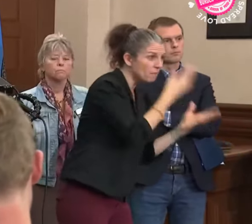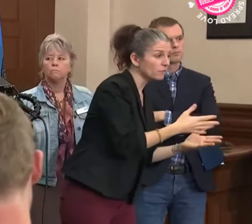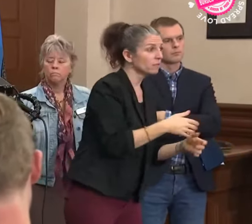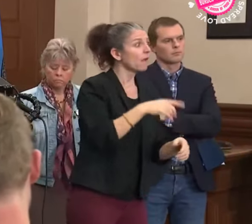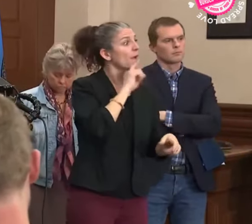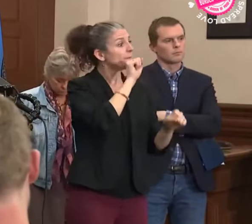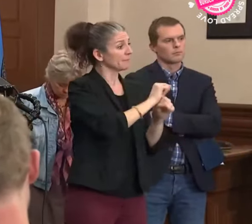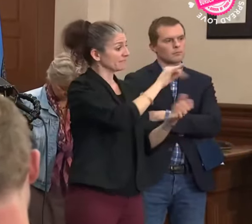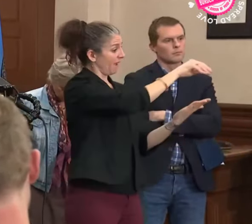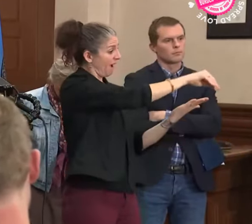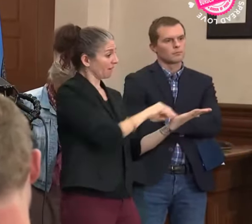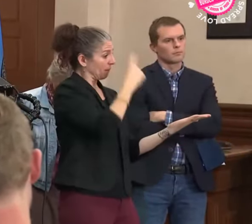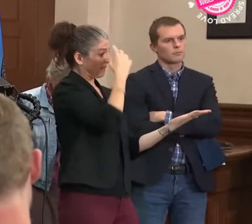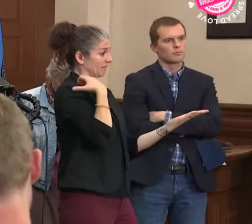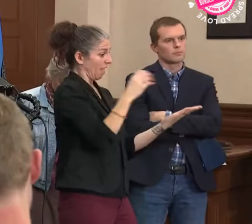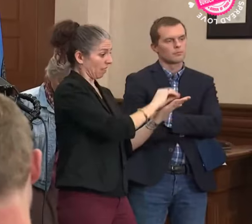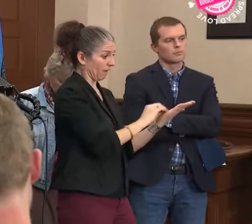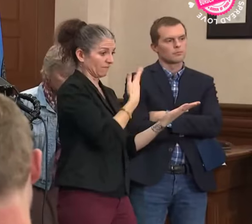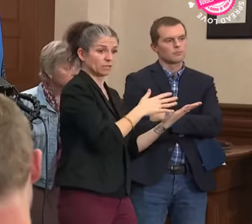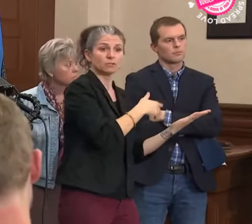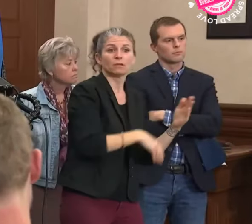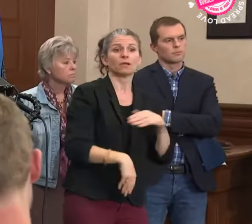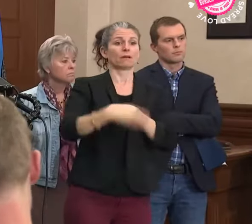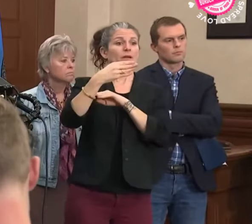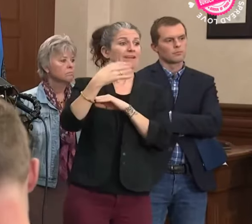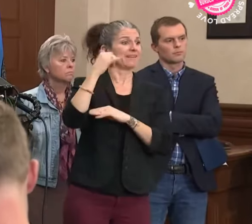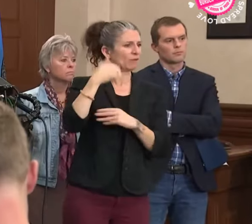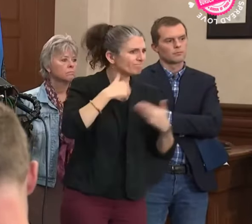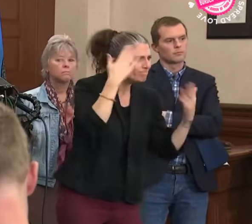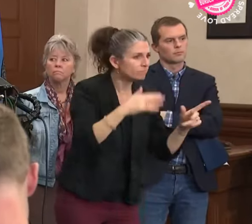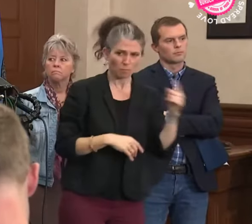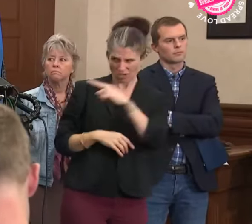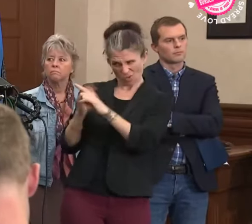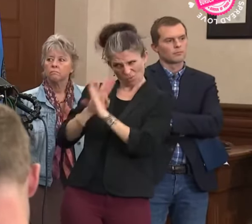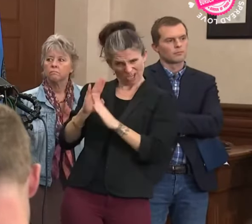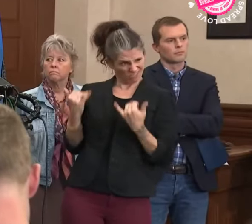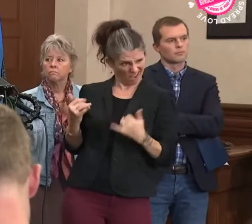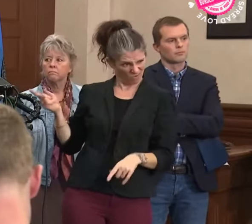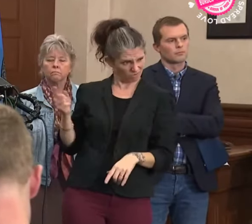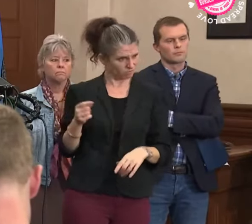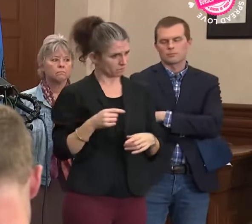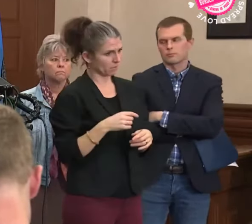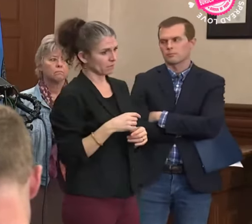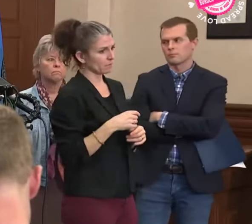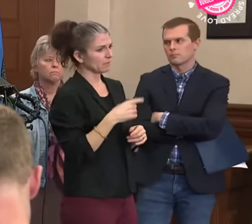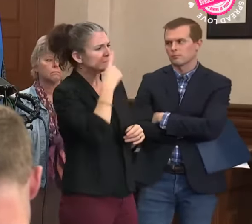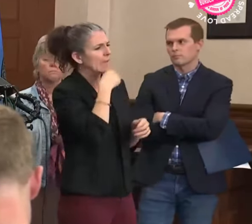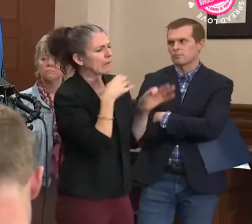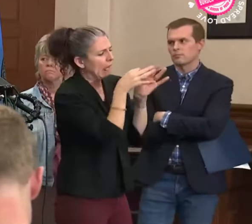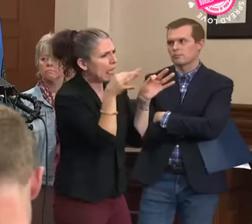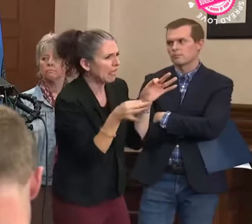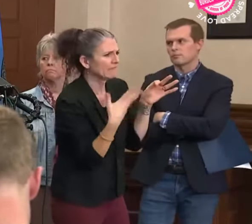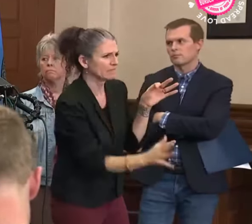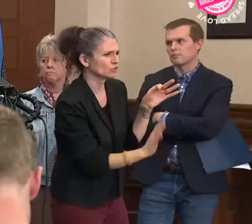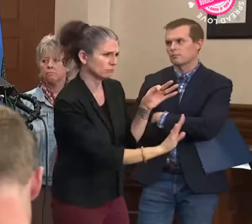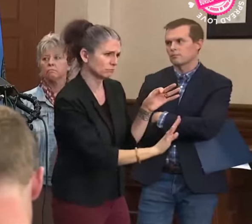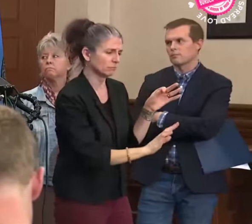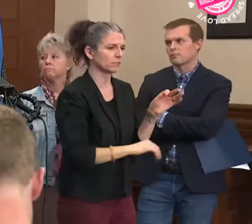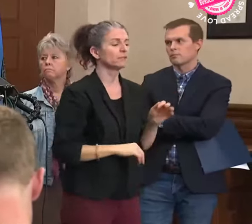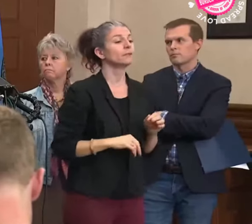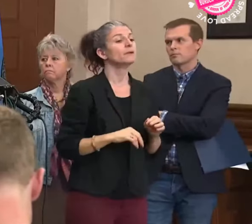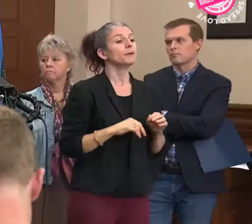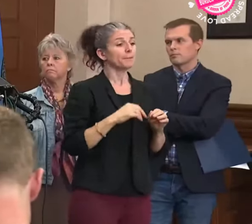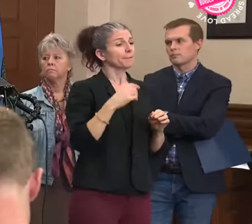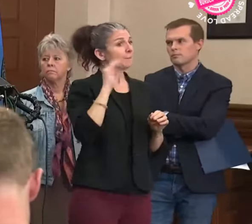on the face of the facts that we have. It seems. Could you let me finish, please? It certainly seems that on the basis